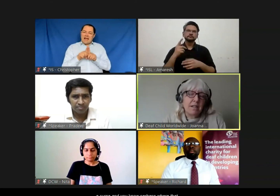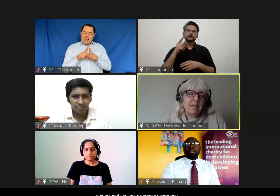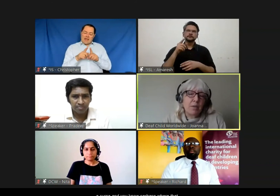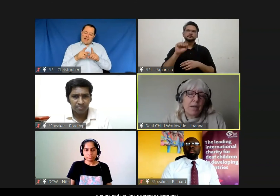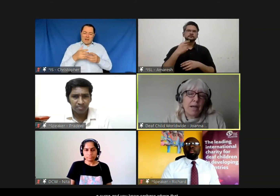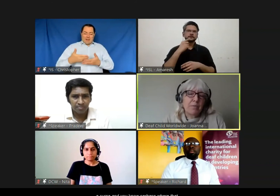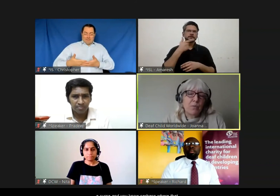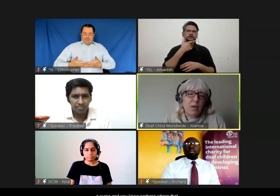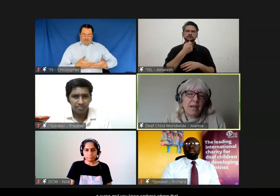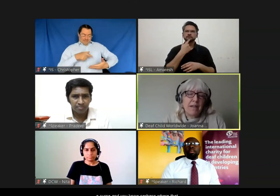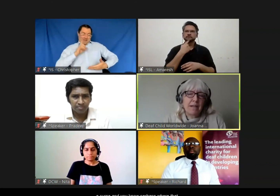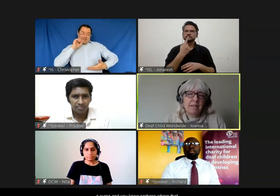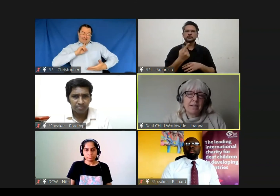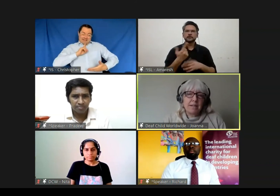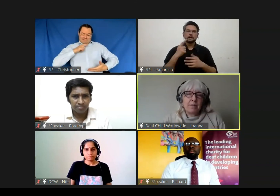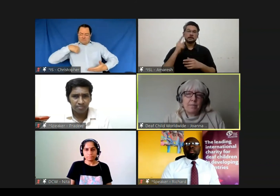and you know perhaps